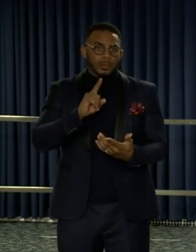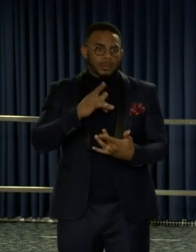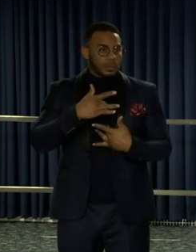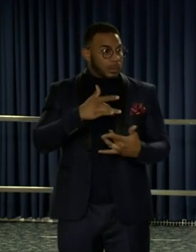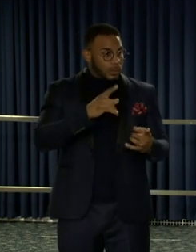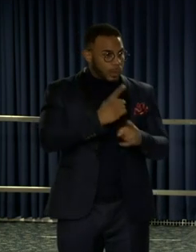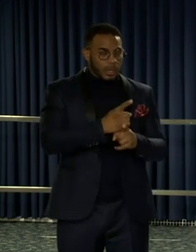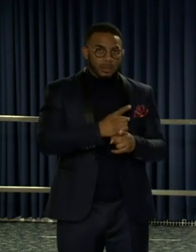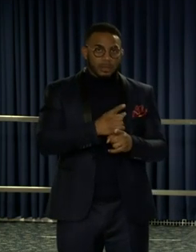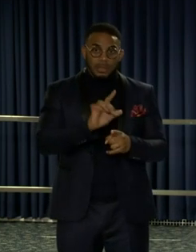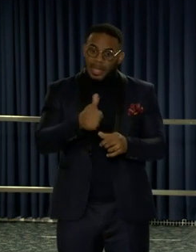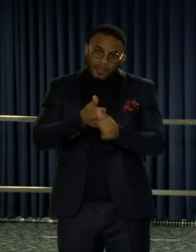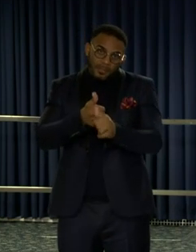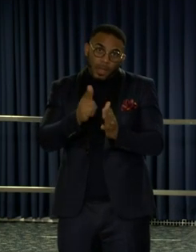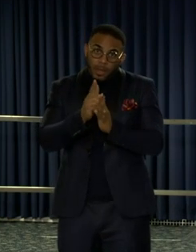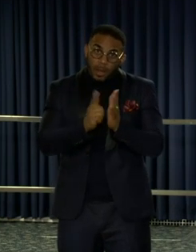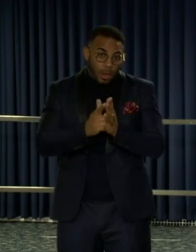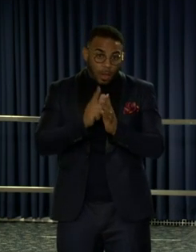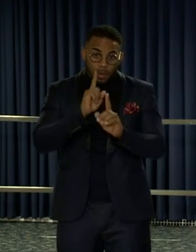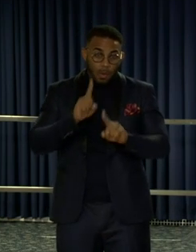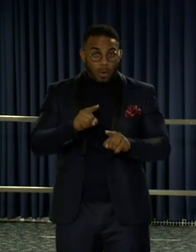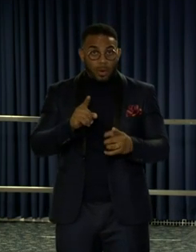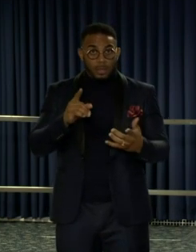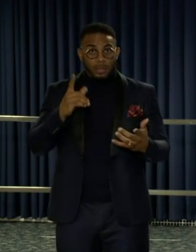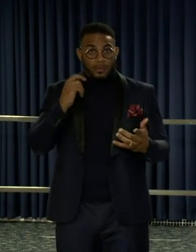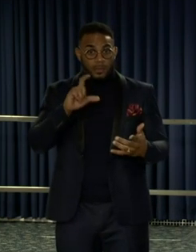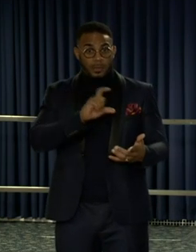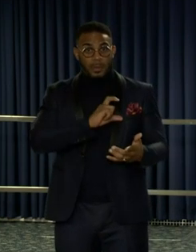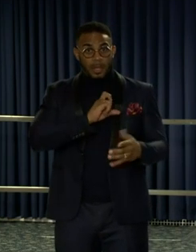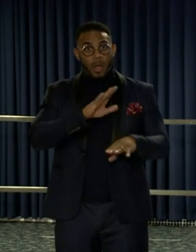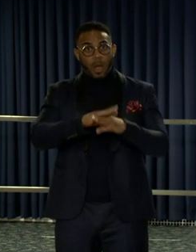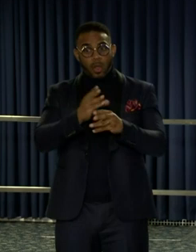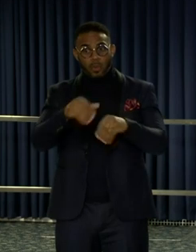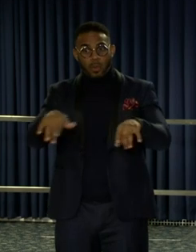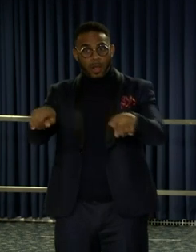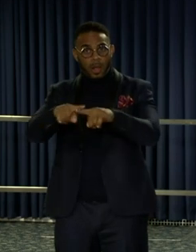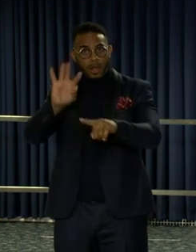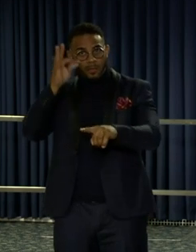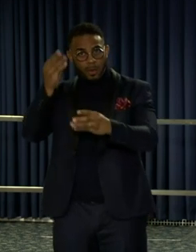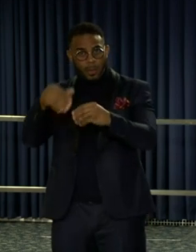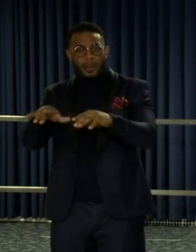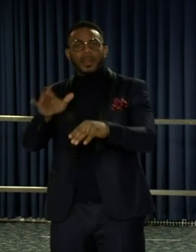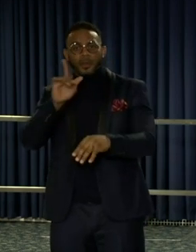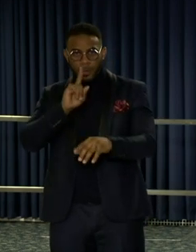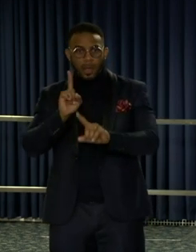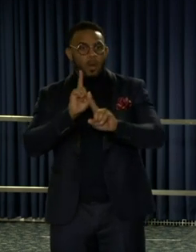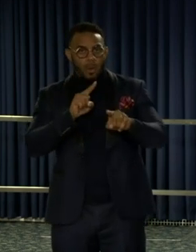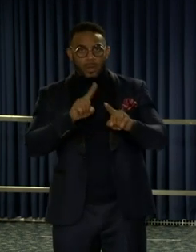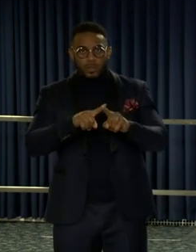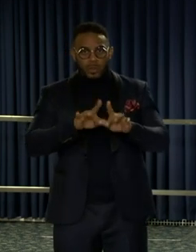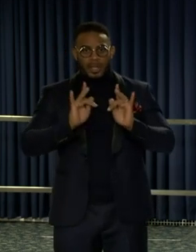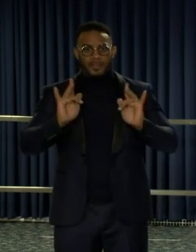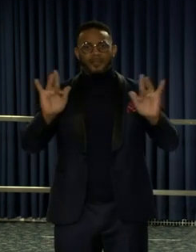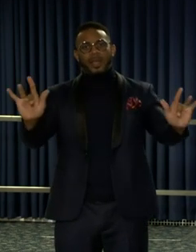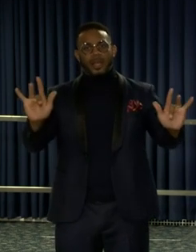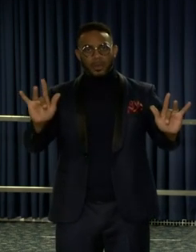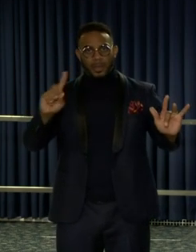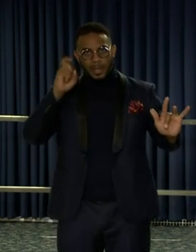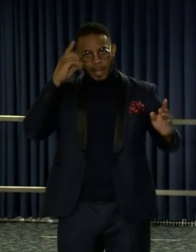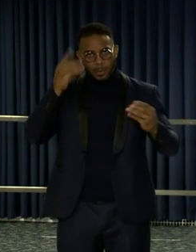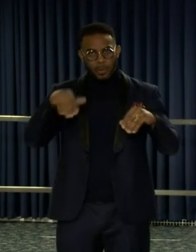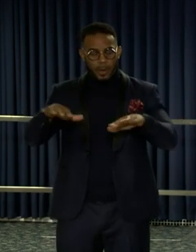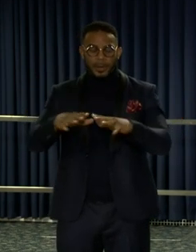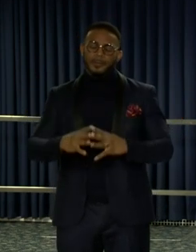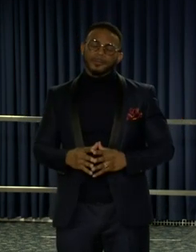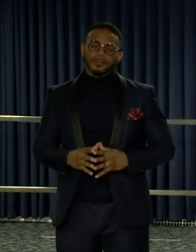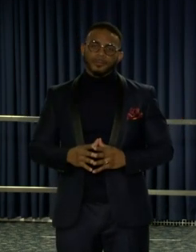subject to following the lawful orders of a police on the grounds, and they will be ordered to evacuate the Capitol